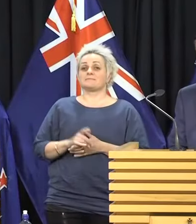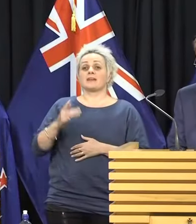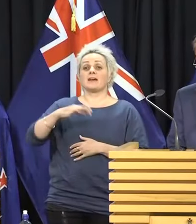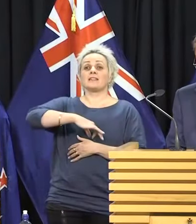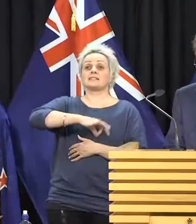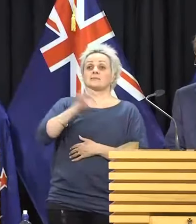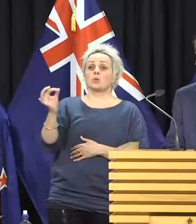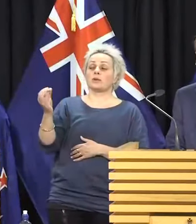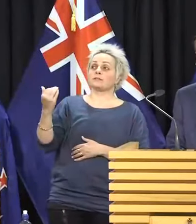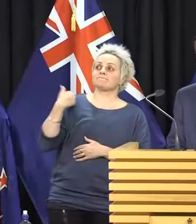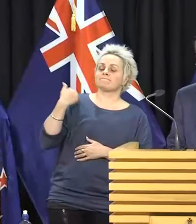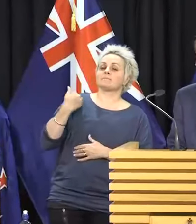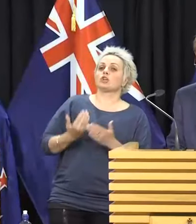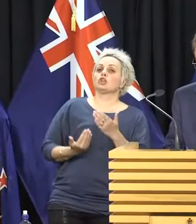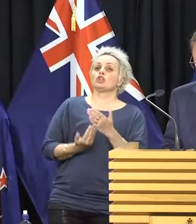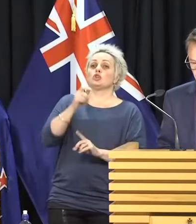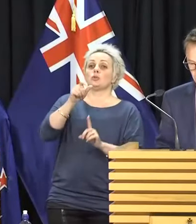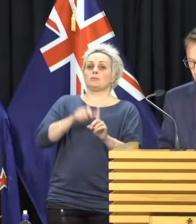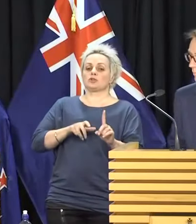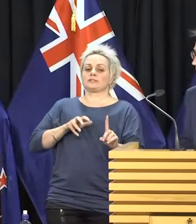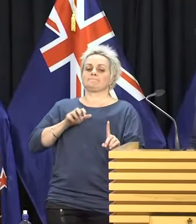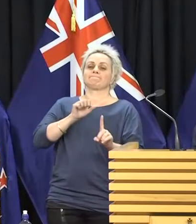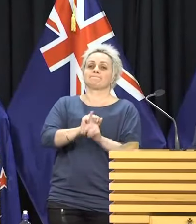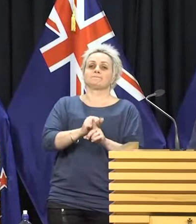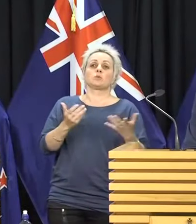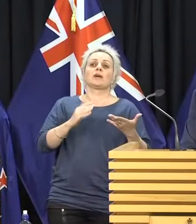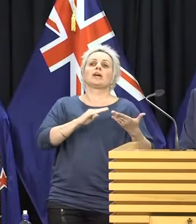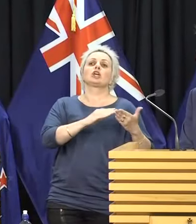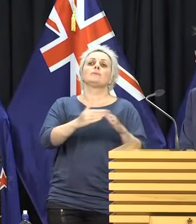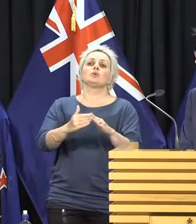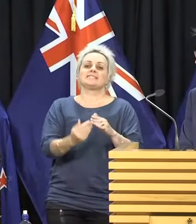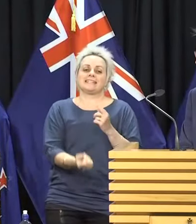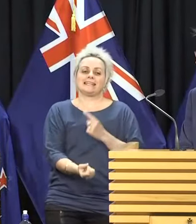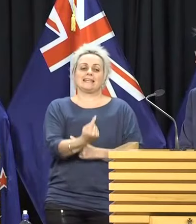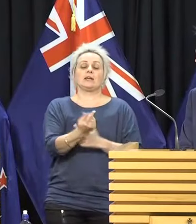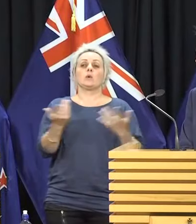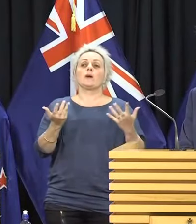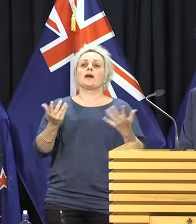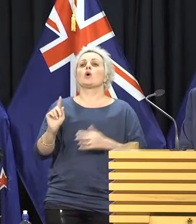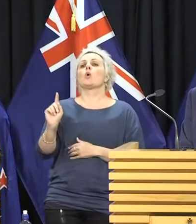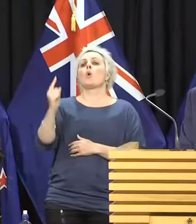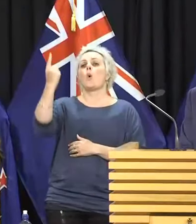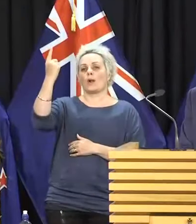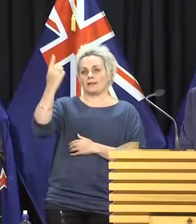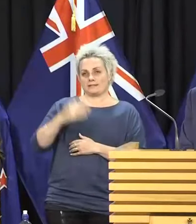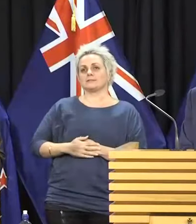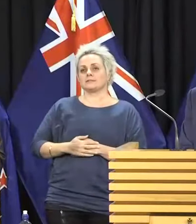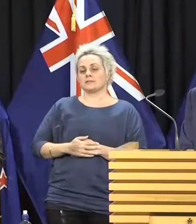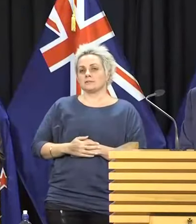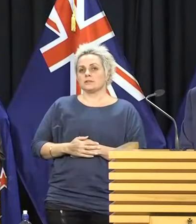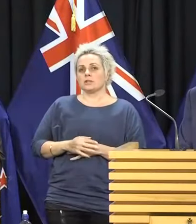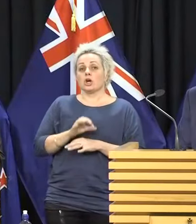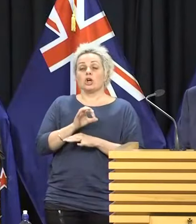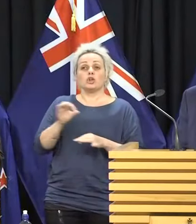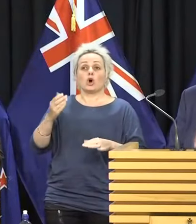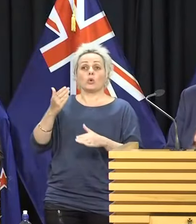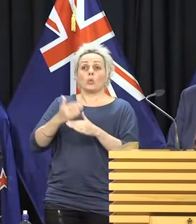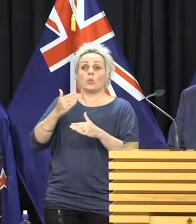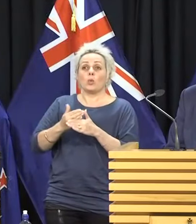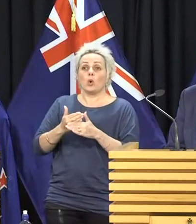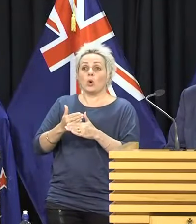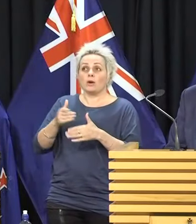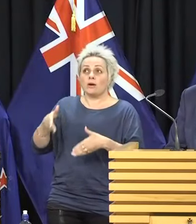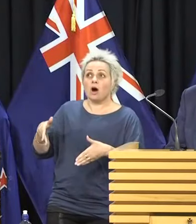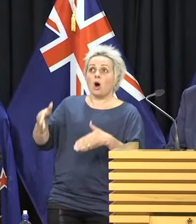This morning I was advised of a new community case of Covid-19 in Auckland. The case is not a worker at a managed